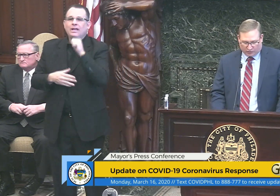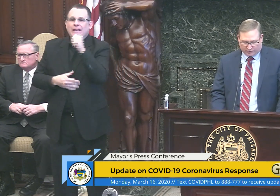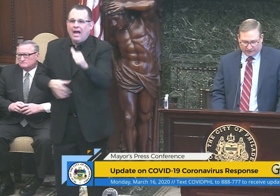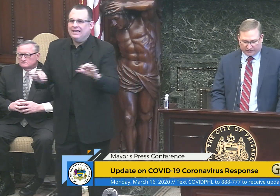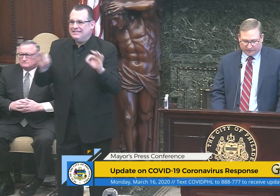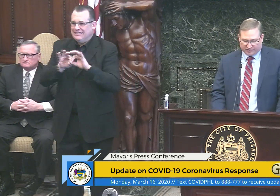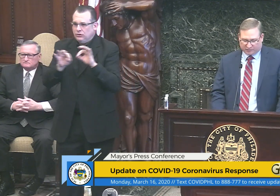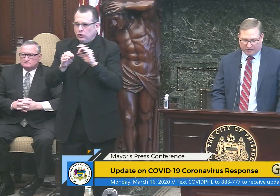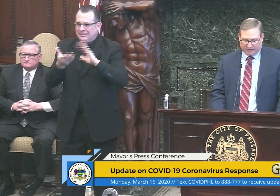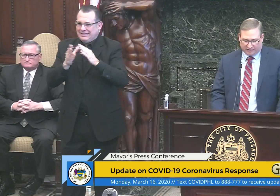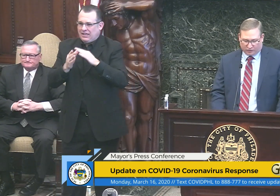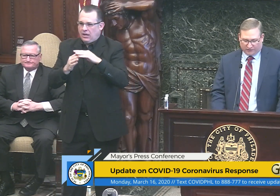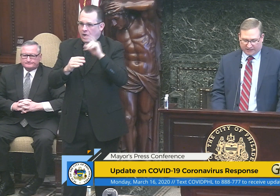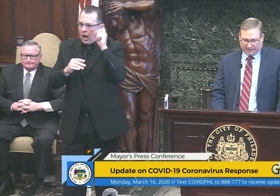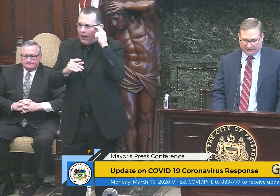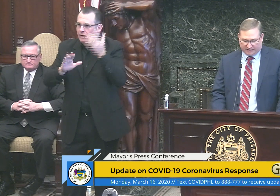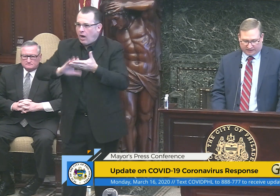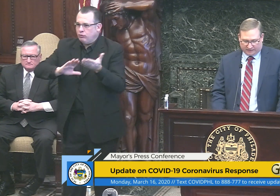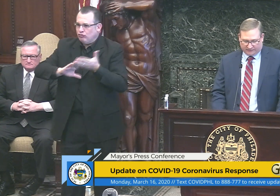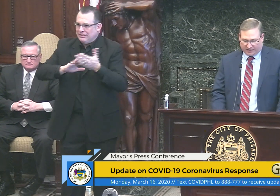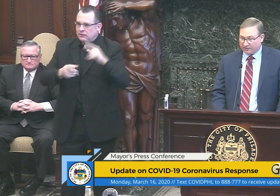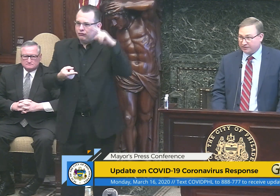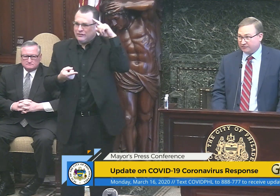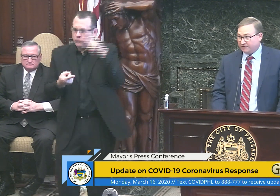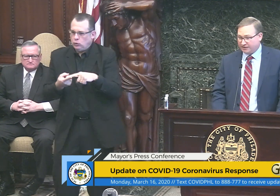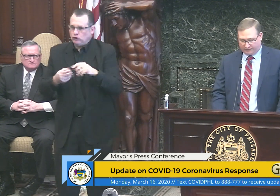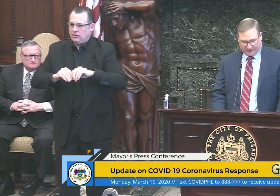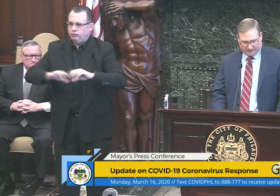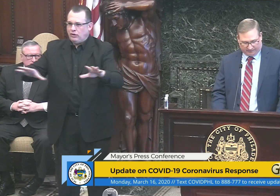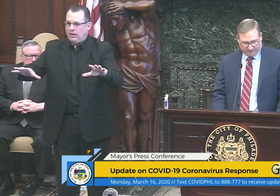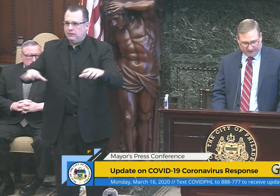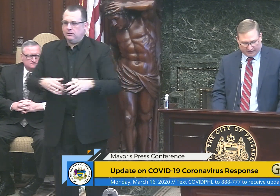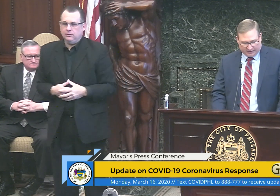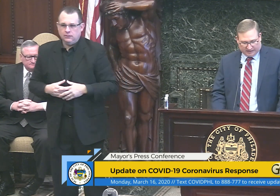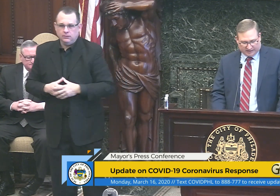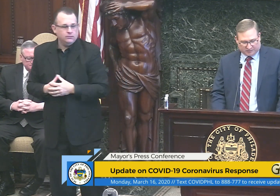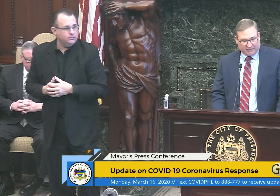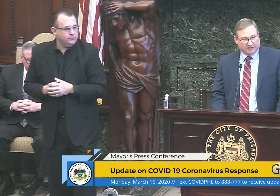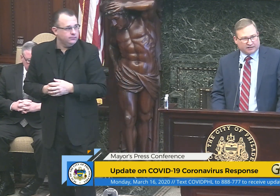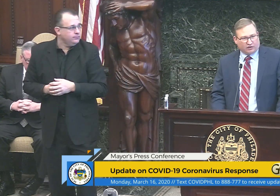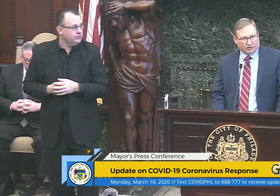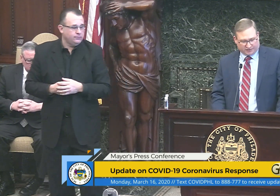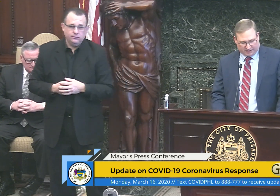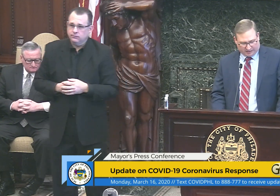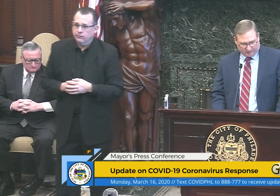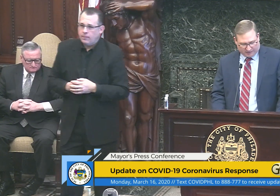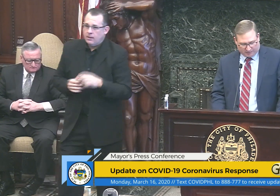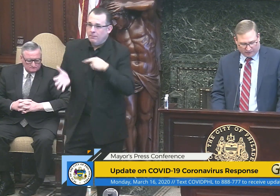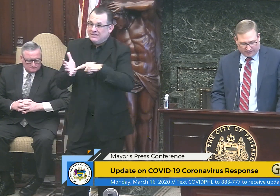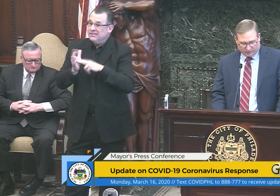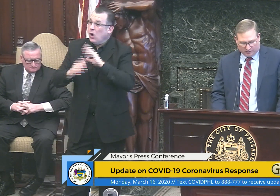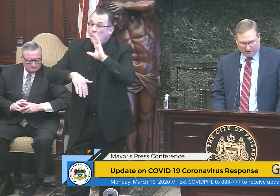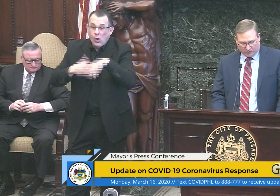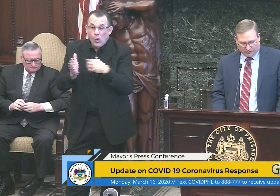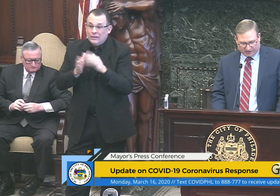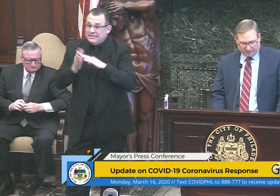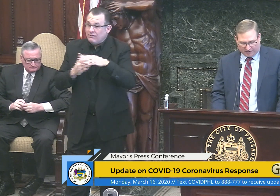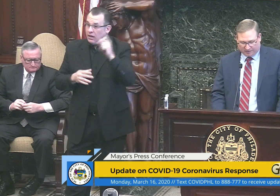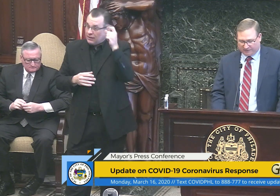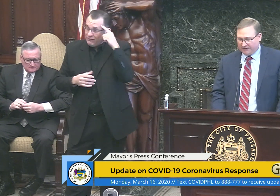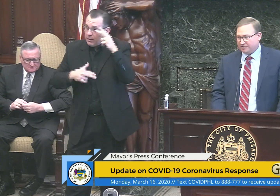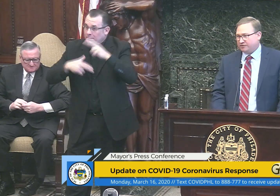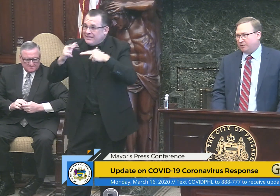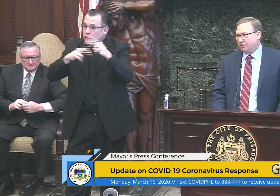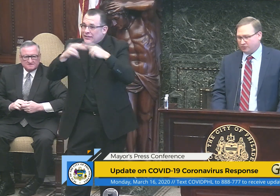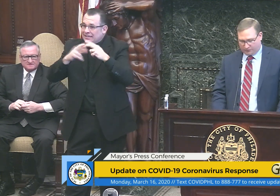operations in order to reduce the spread of the COVID-19 virus in Philadelphia. This means that all city government buildings will be closed to the